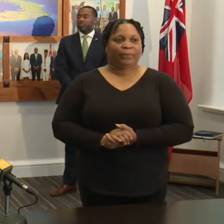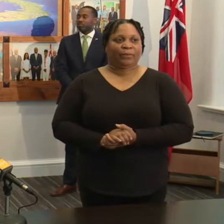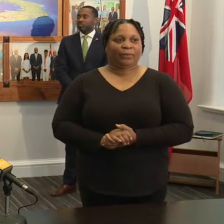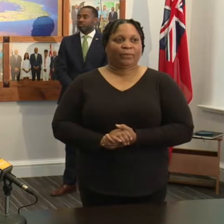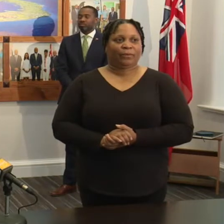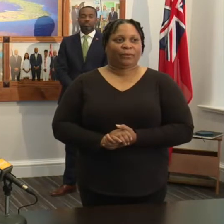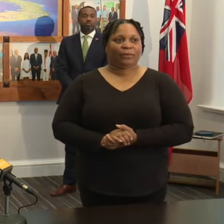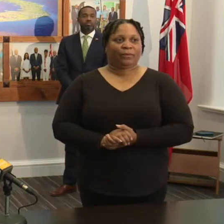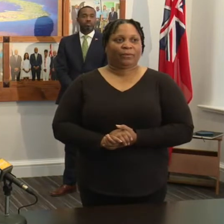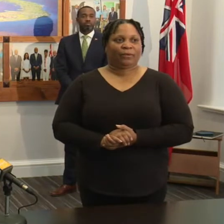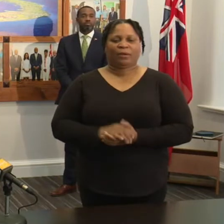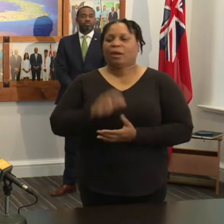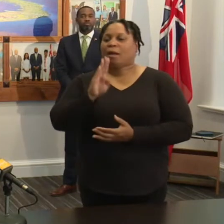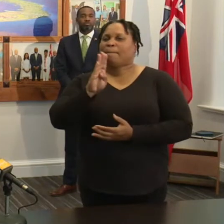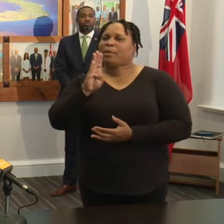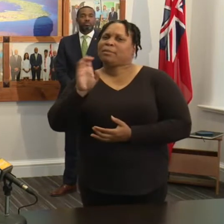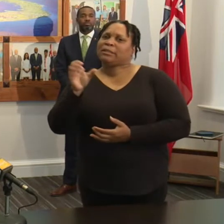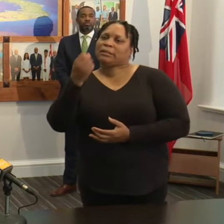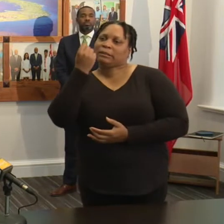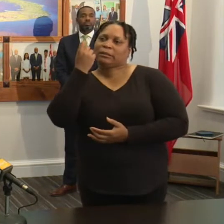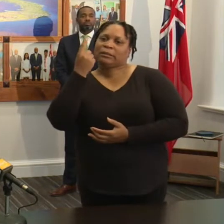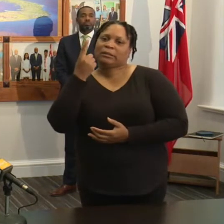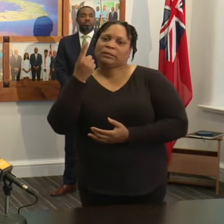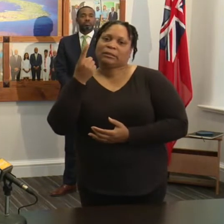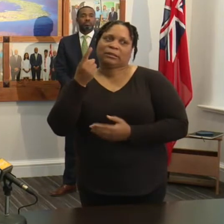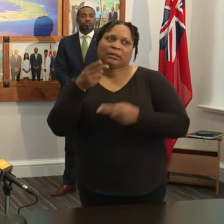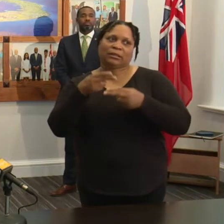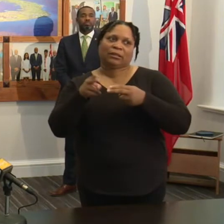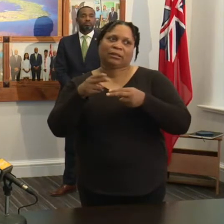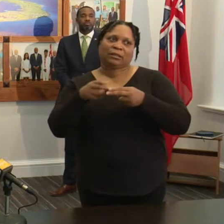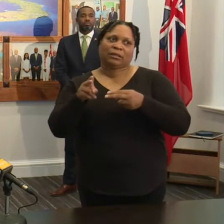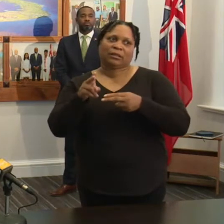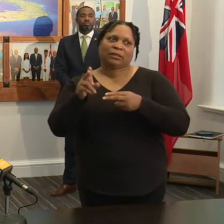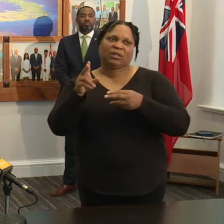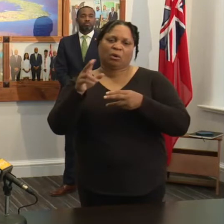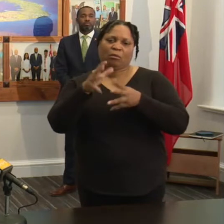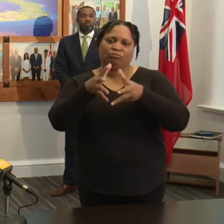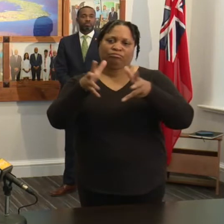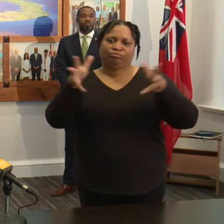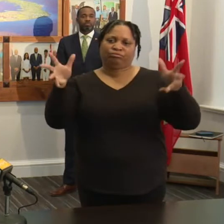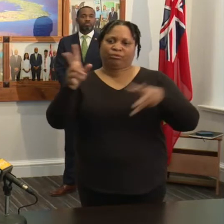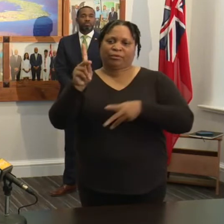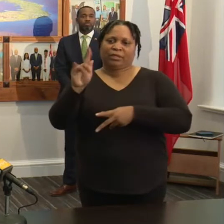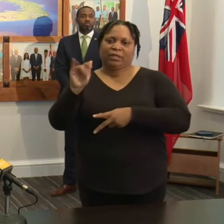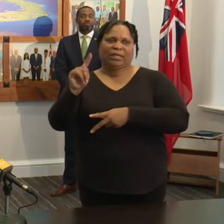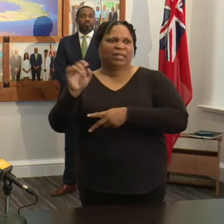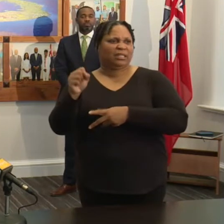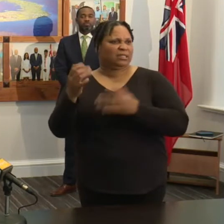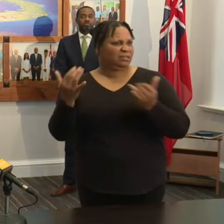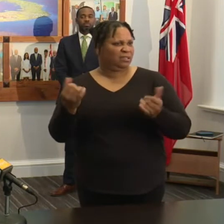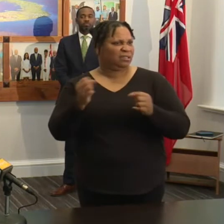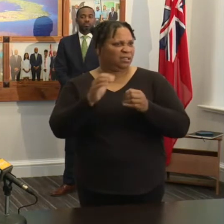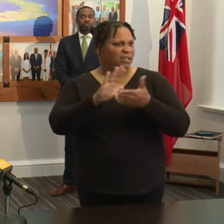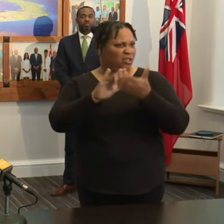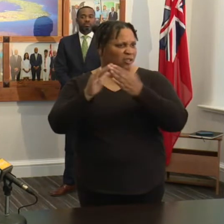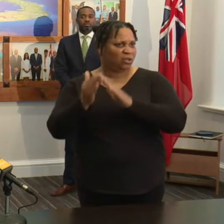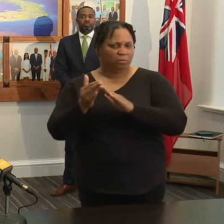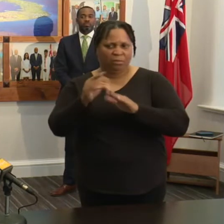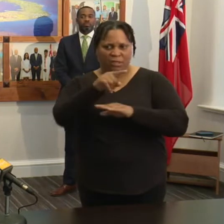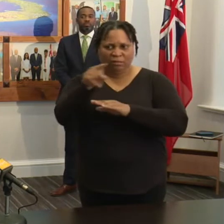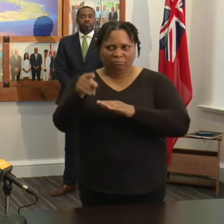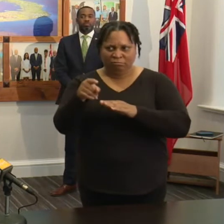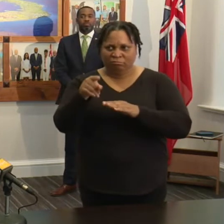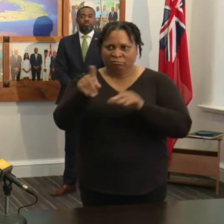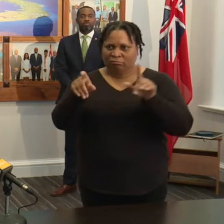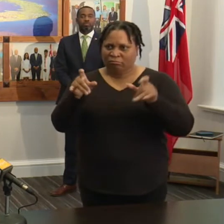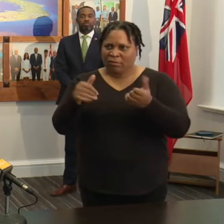The BBC understands that there's a shortage of PPE worldwide. Can the community be enlisted to help in this